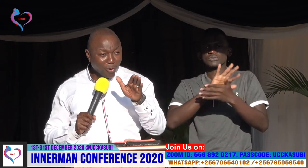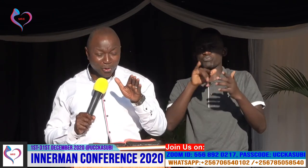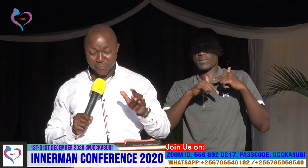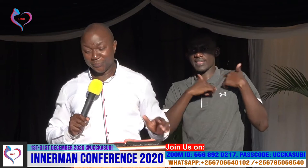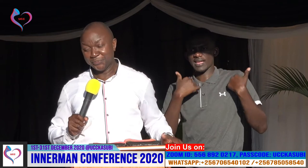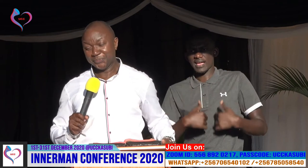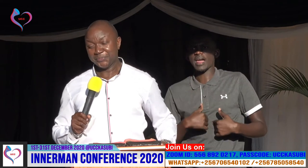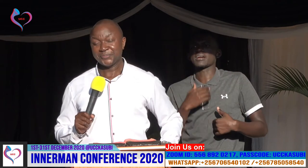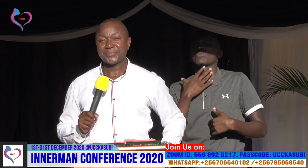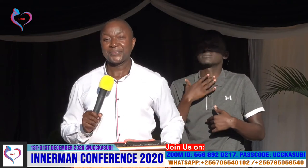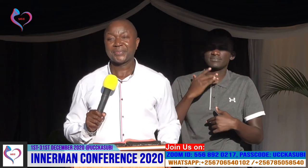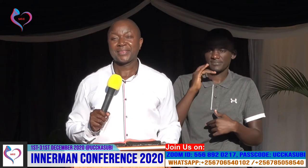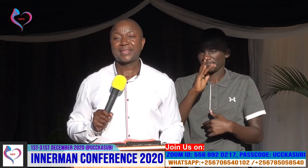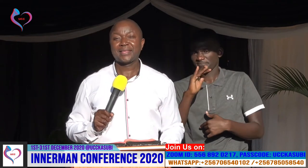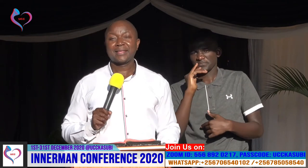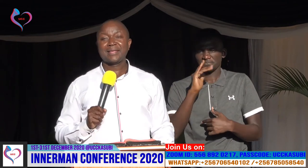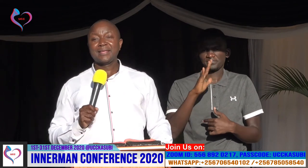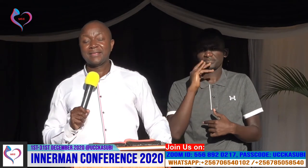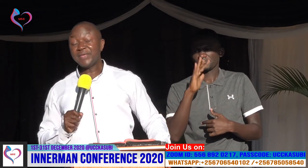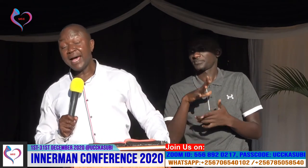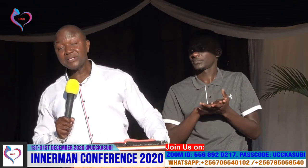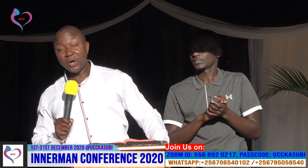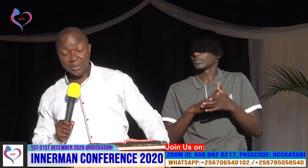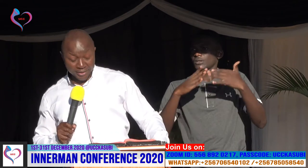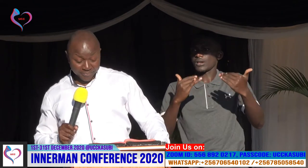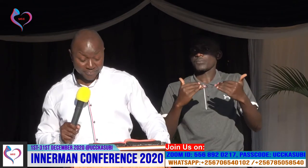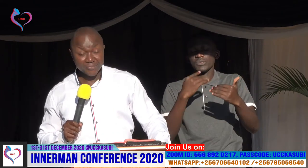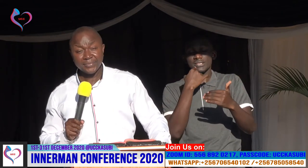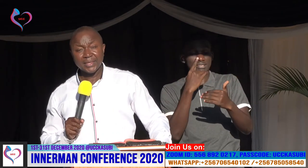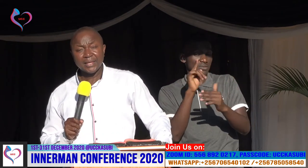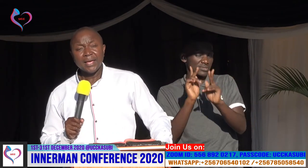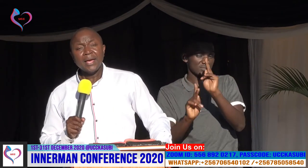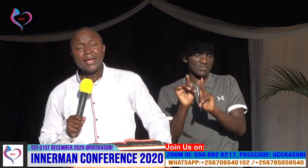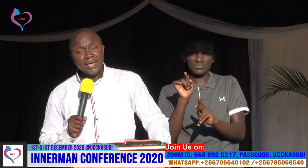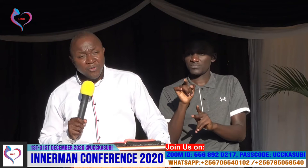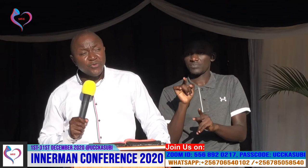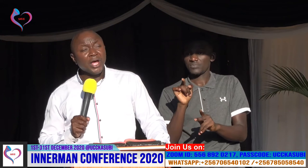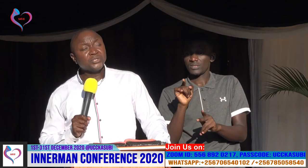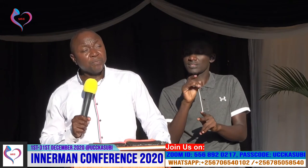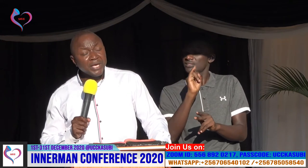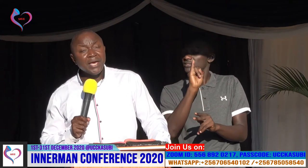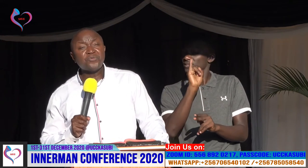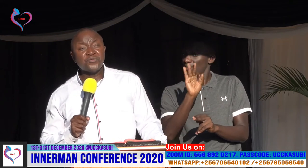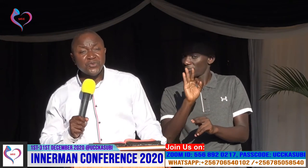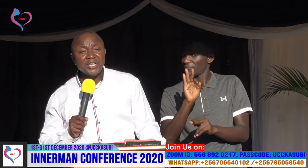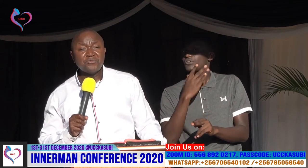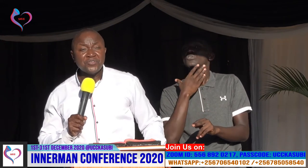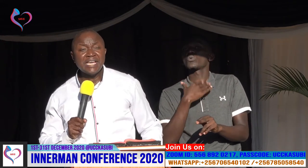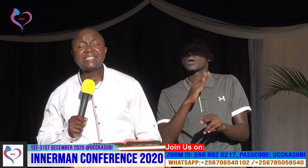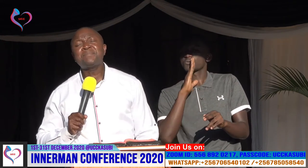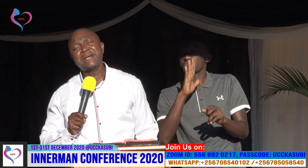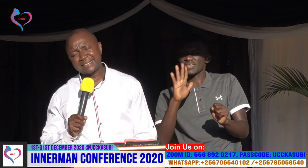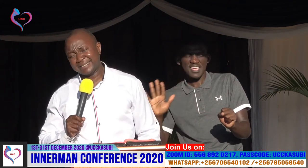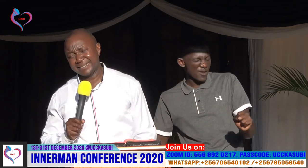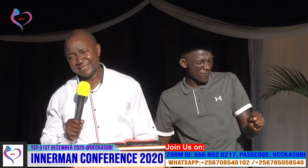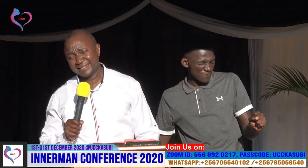to talk. Then I told them, if you are to be a fully